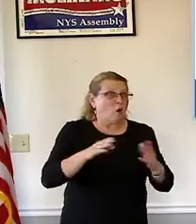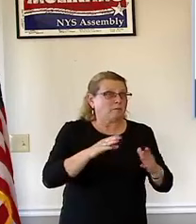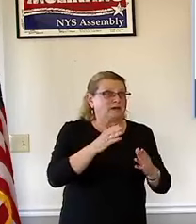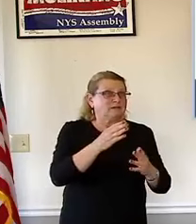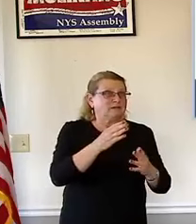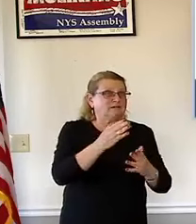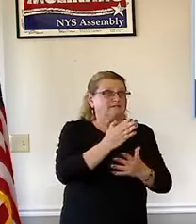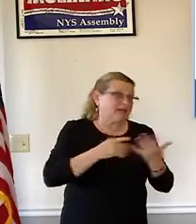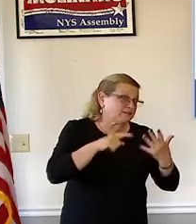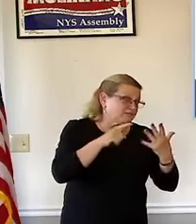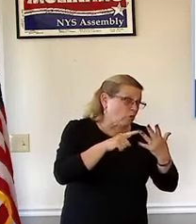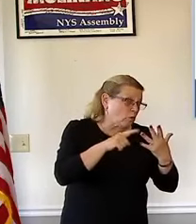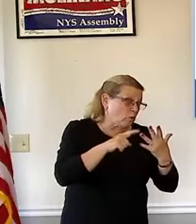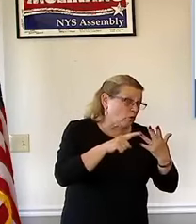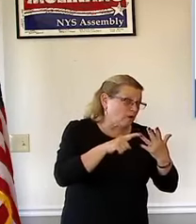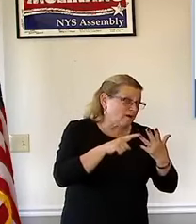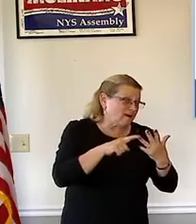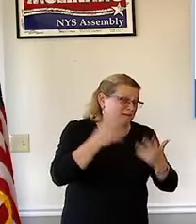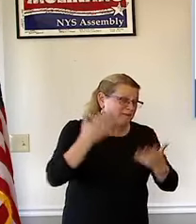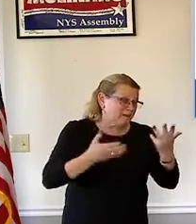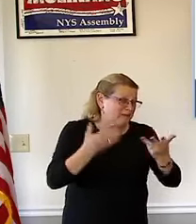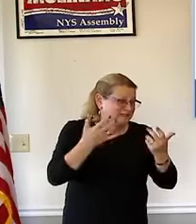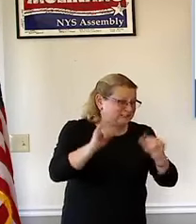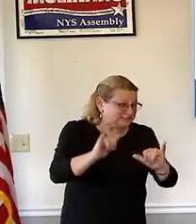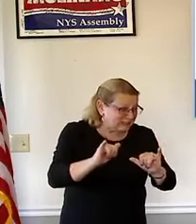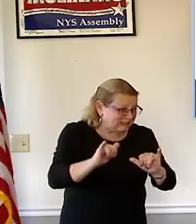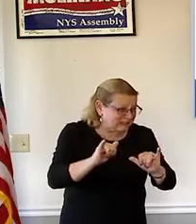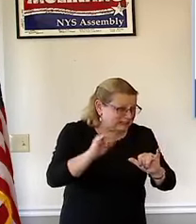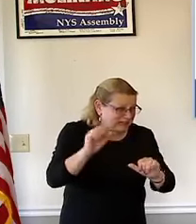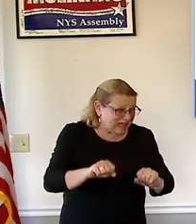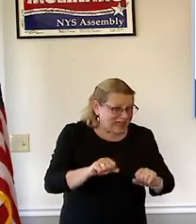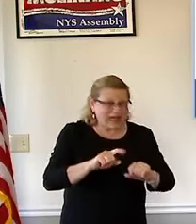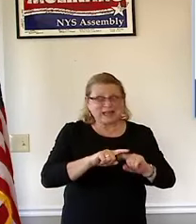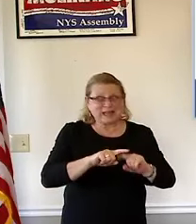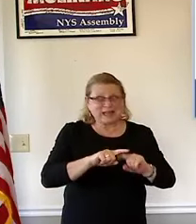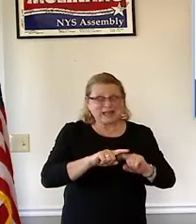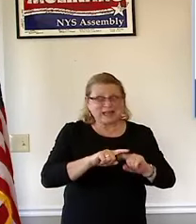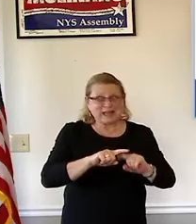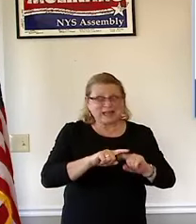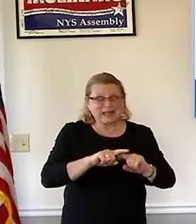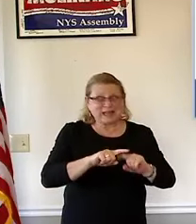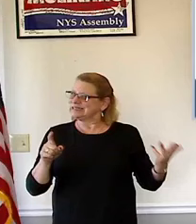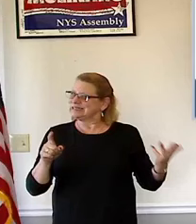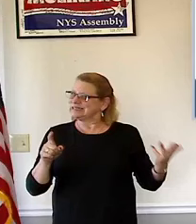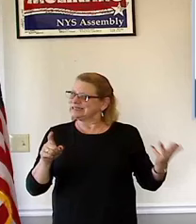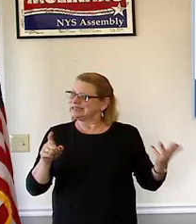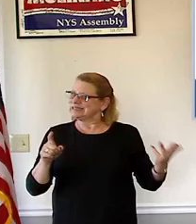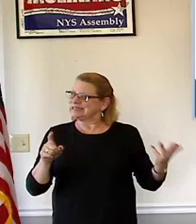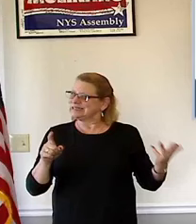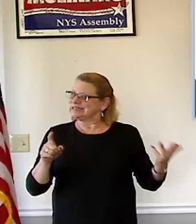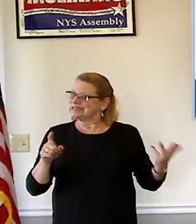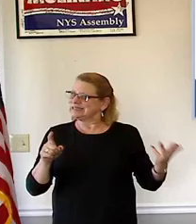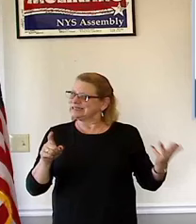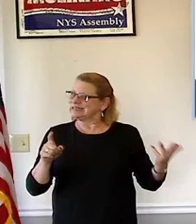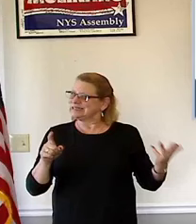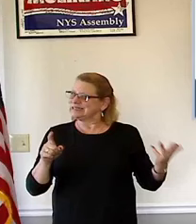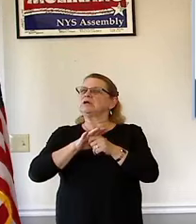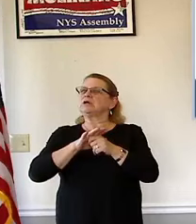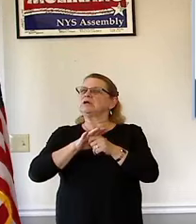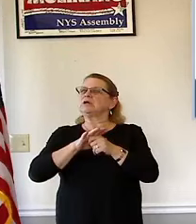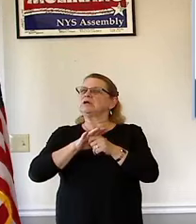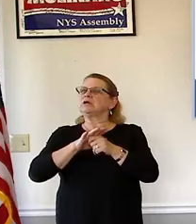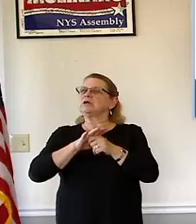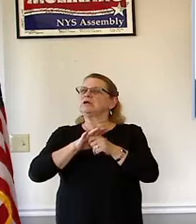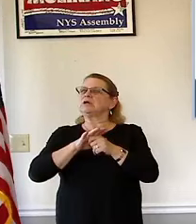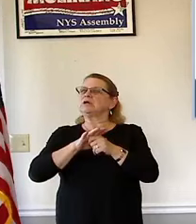be, except in regions that are moving to phase four this week, the state is saying that